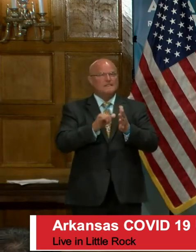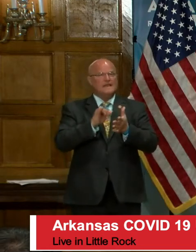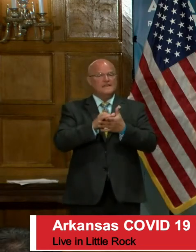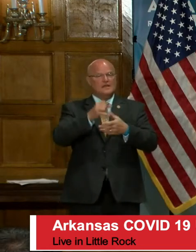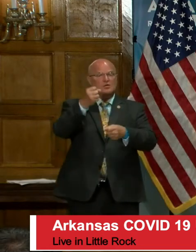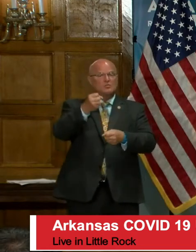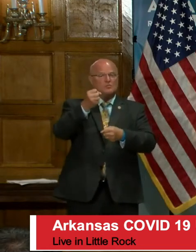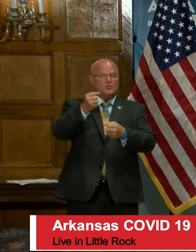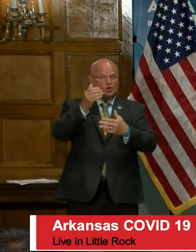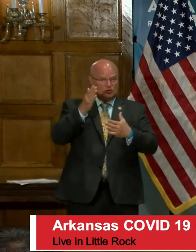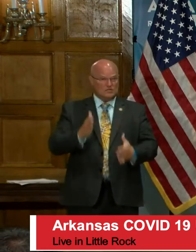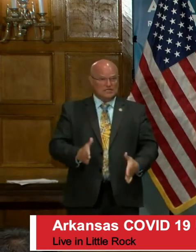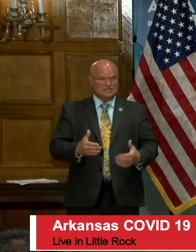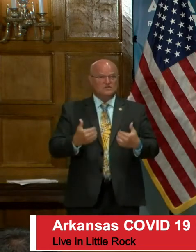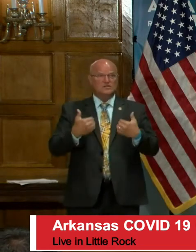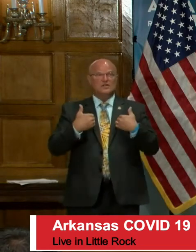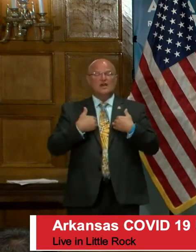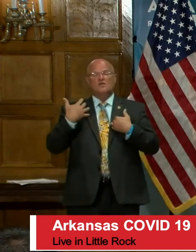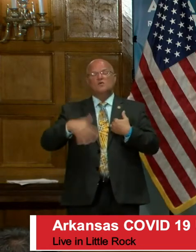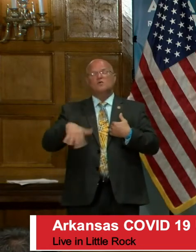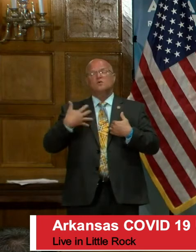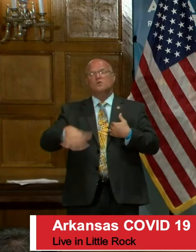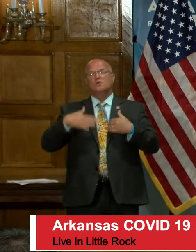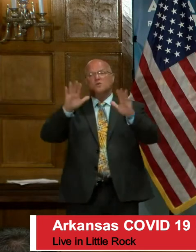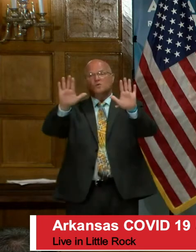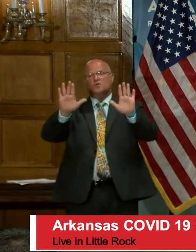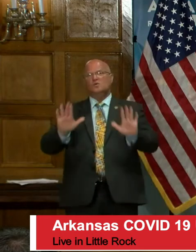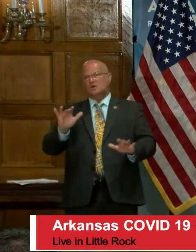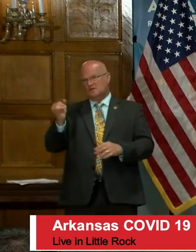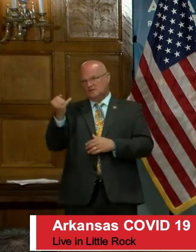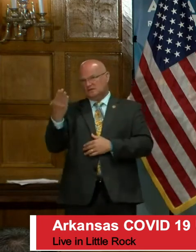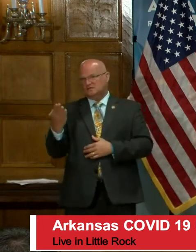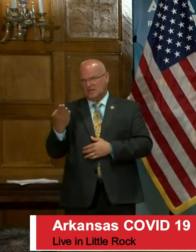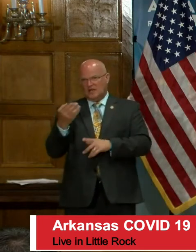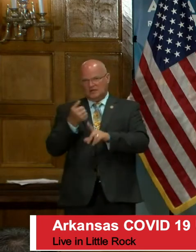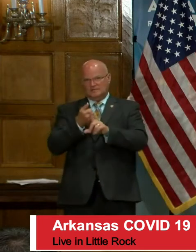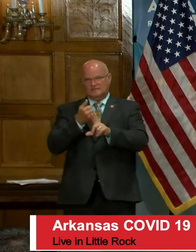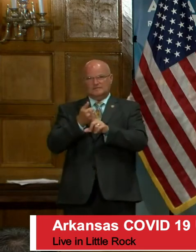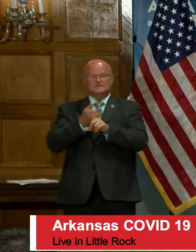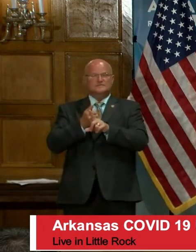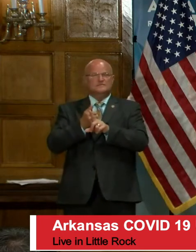the protesters have really done a nice job of